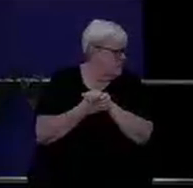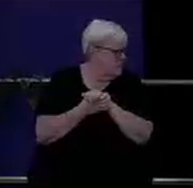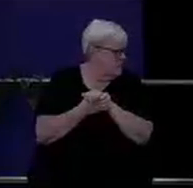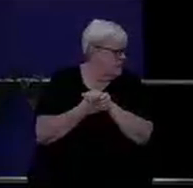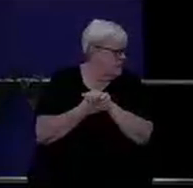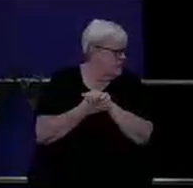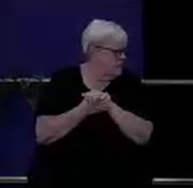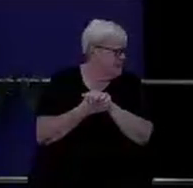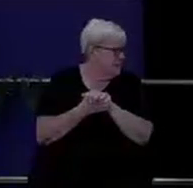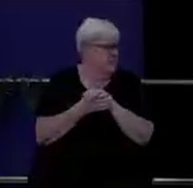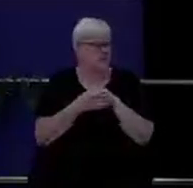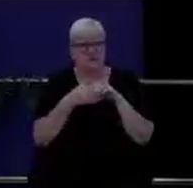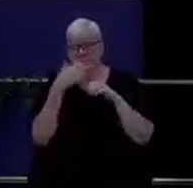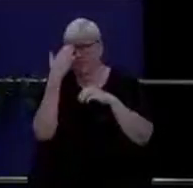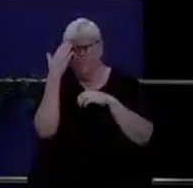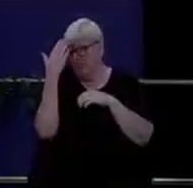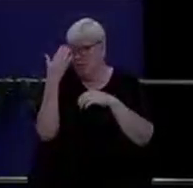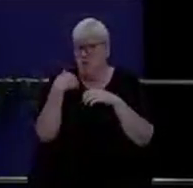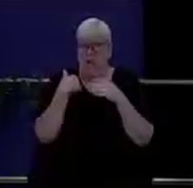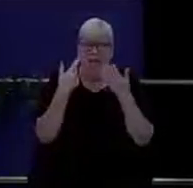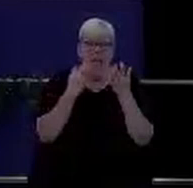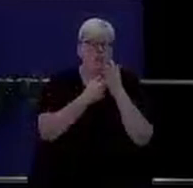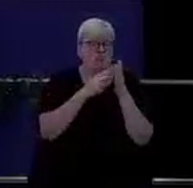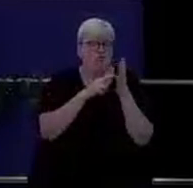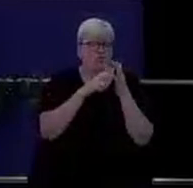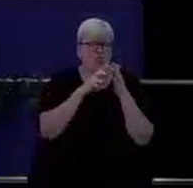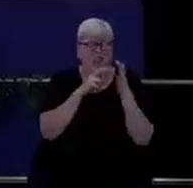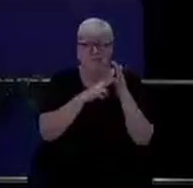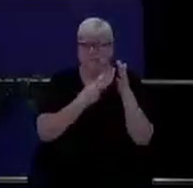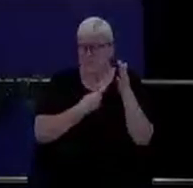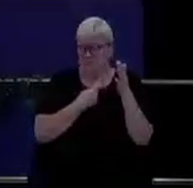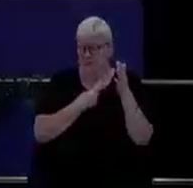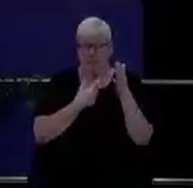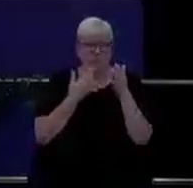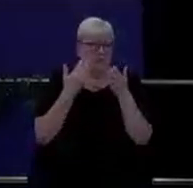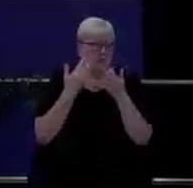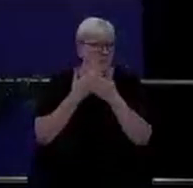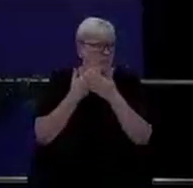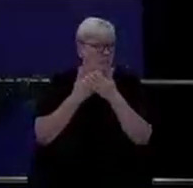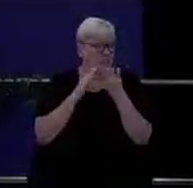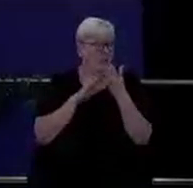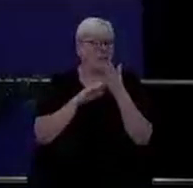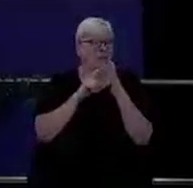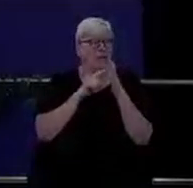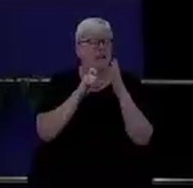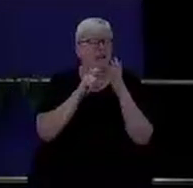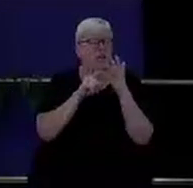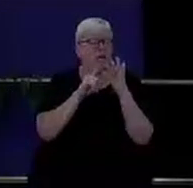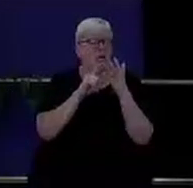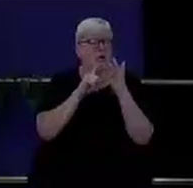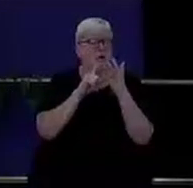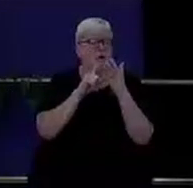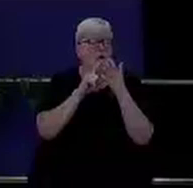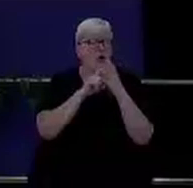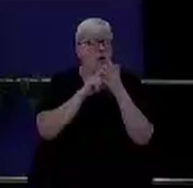any ravens personally, but they're from the family, the Corvid family, birds I know